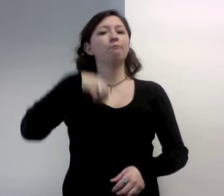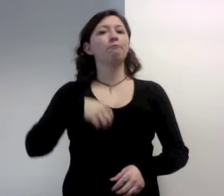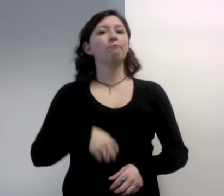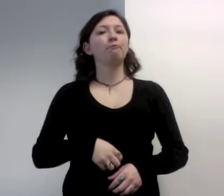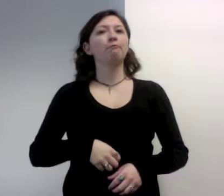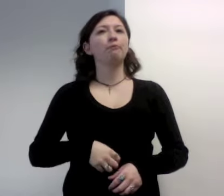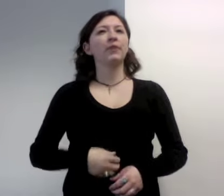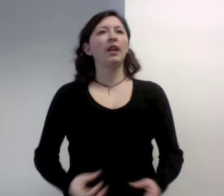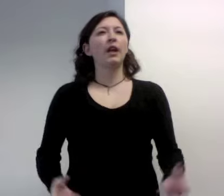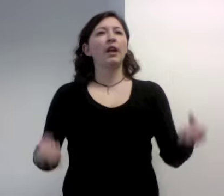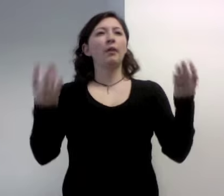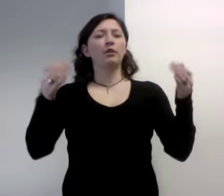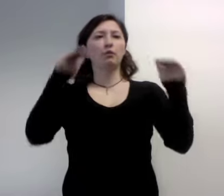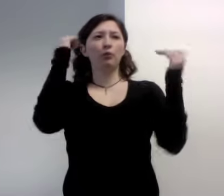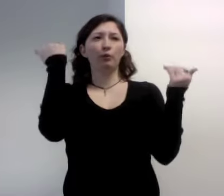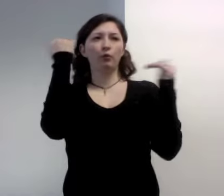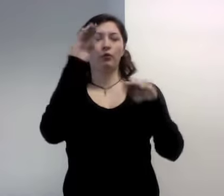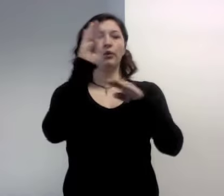restrict business? How much do we regulate?